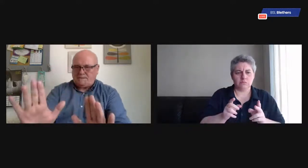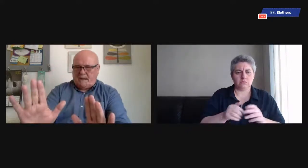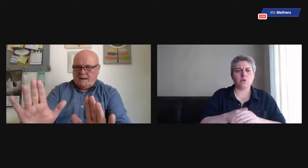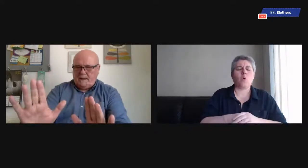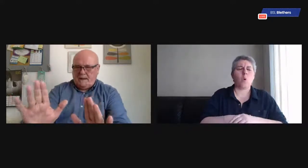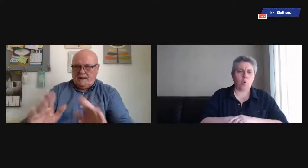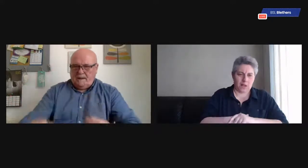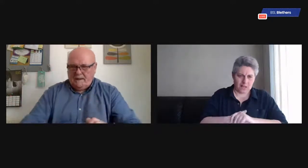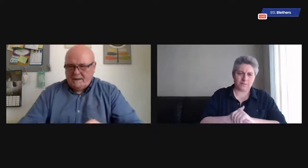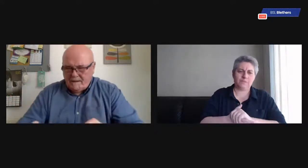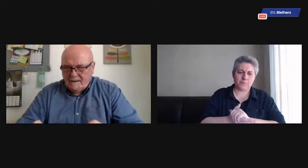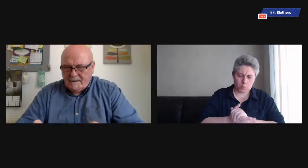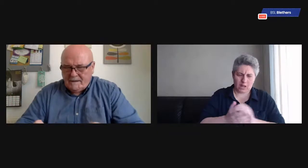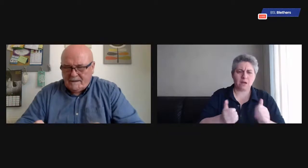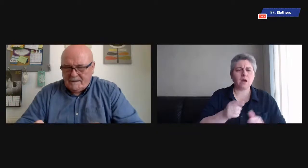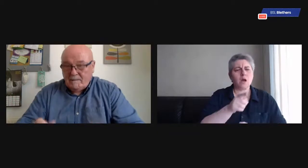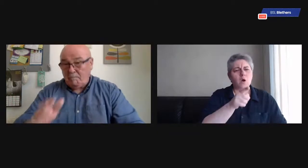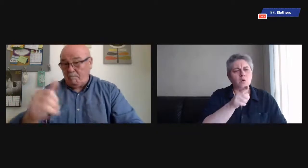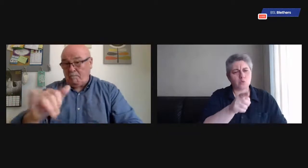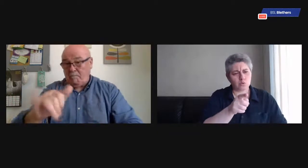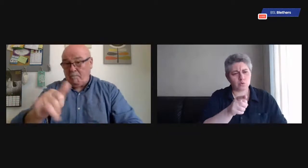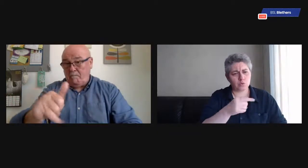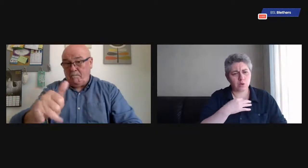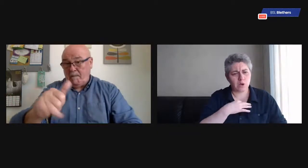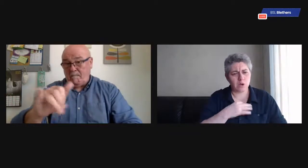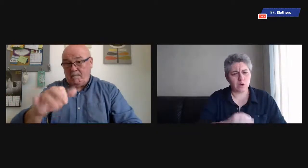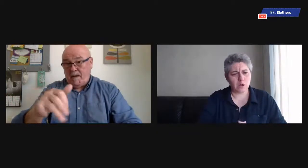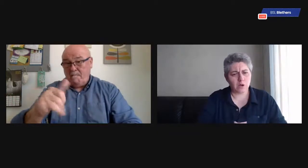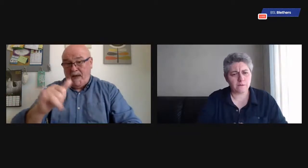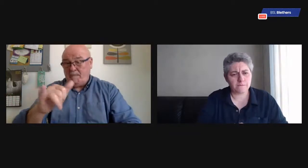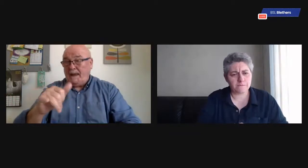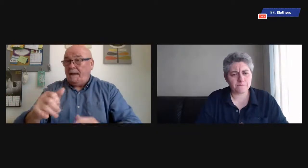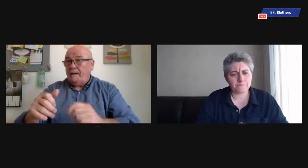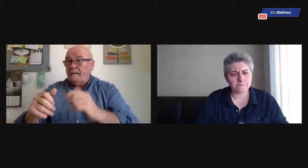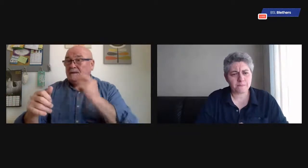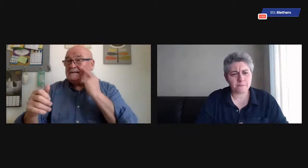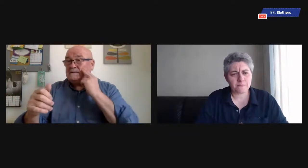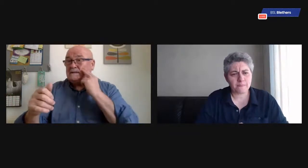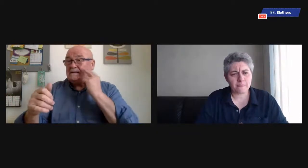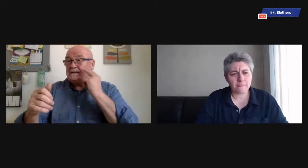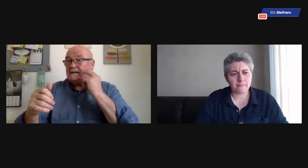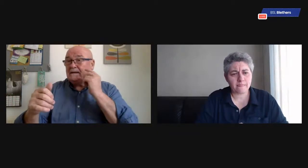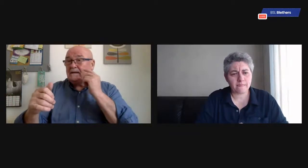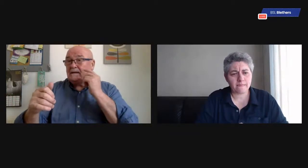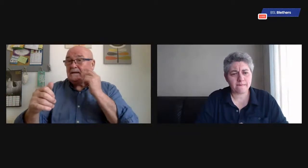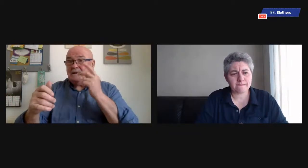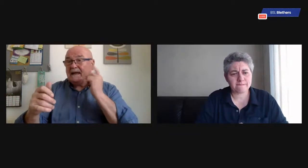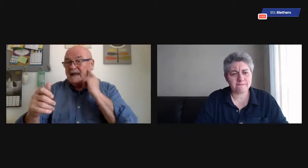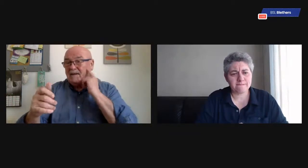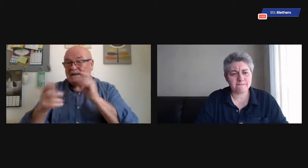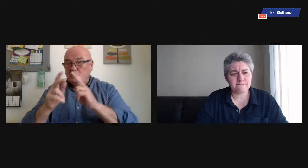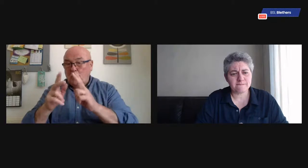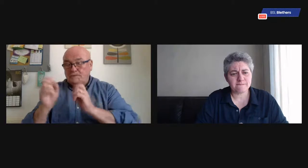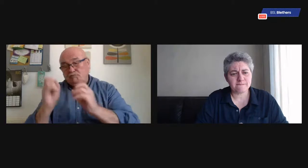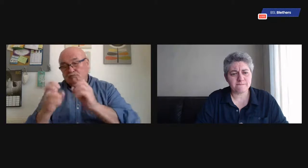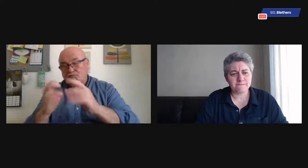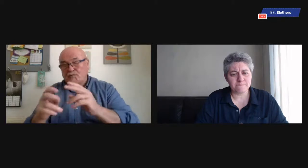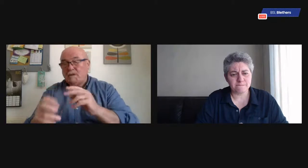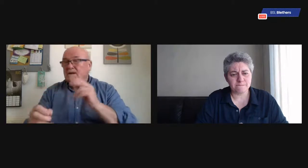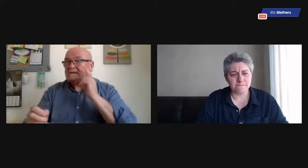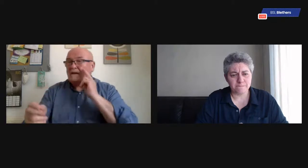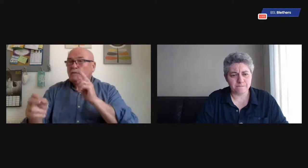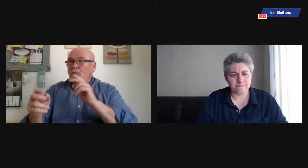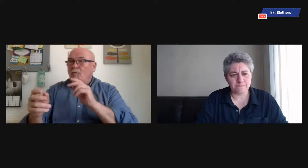that aspect of relay, which I will work with the interpreters. So it's not necessary. It's not that